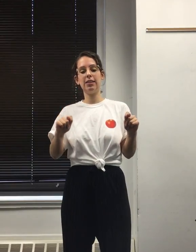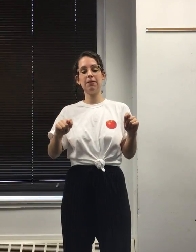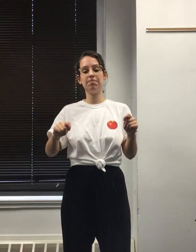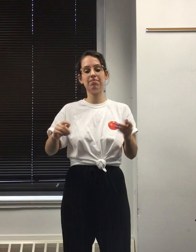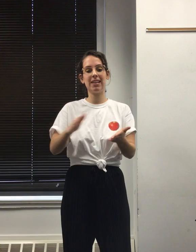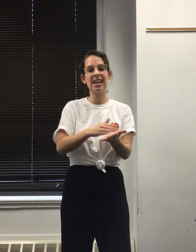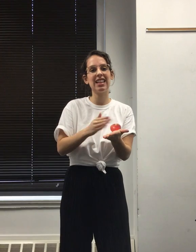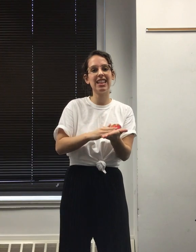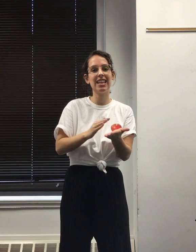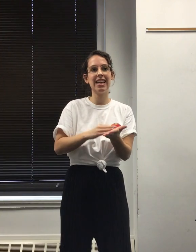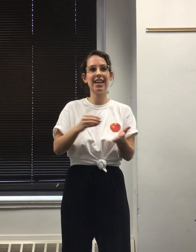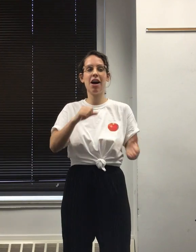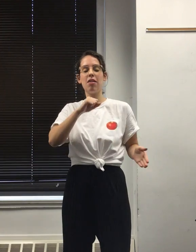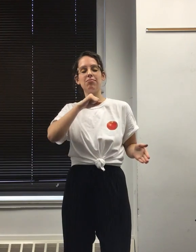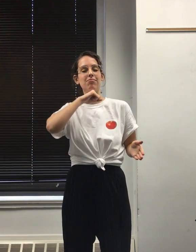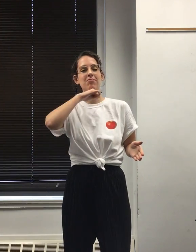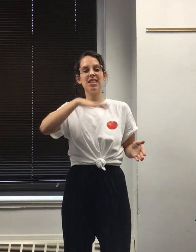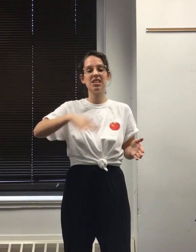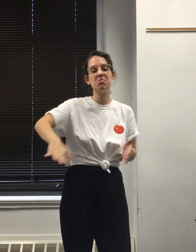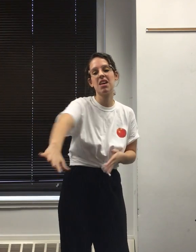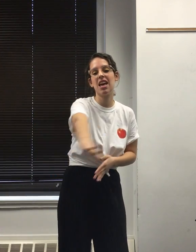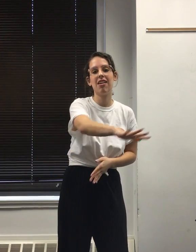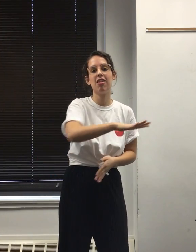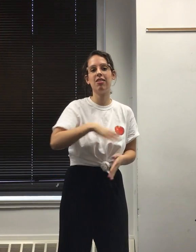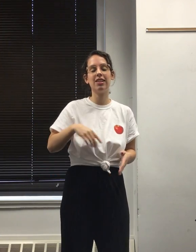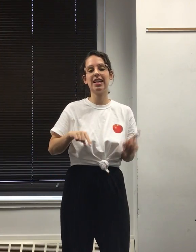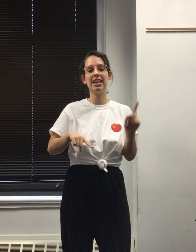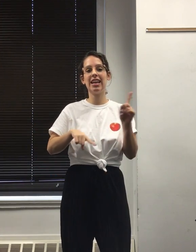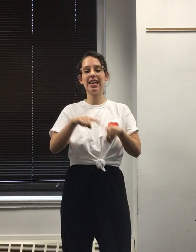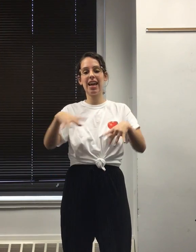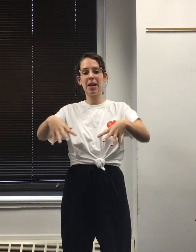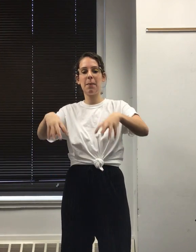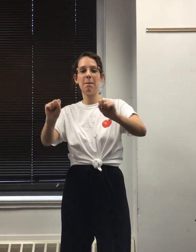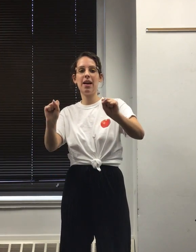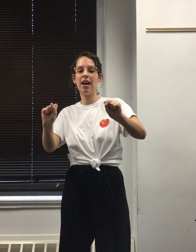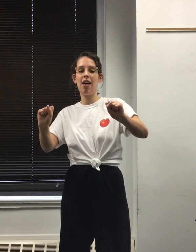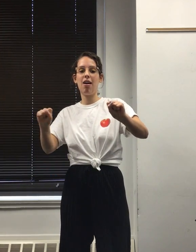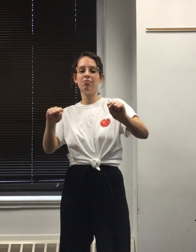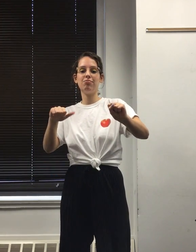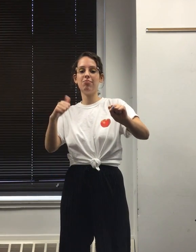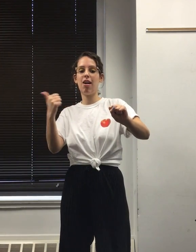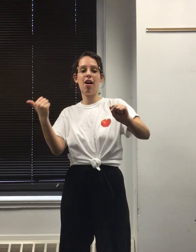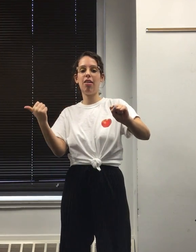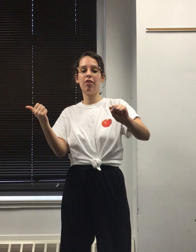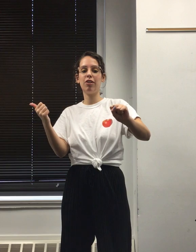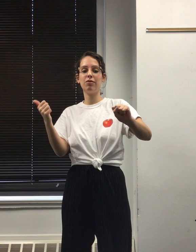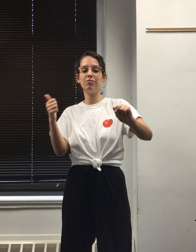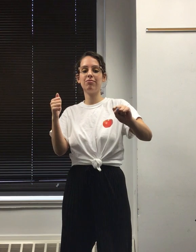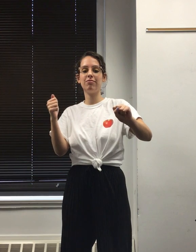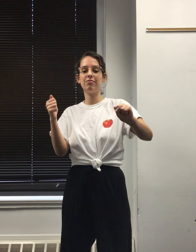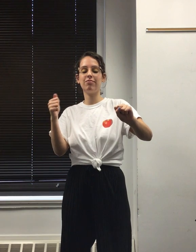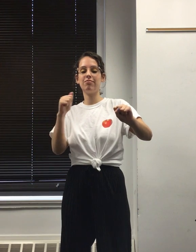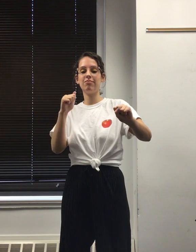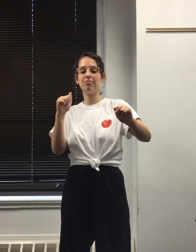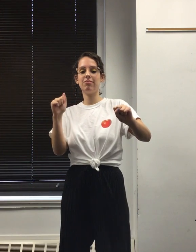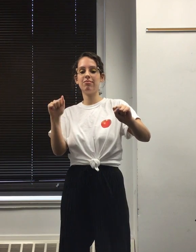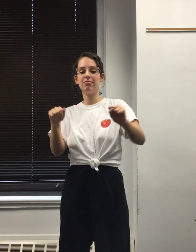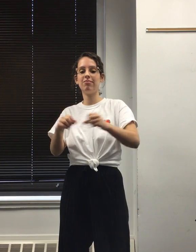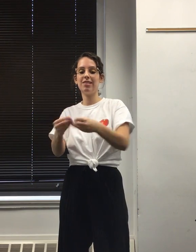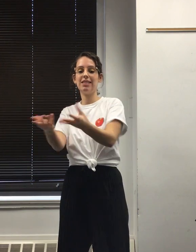pick anything else up. It's got all these nice little air pockets in here that trap the moisture or the water,